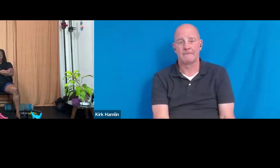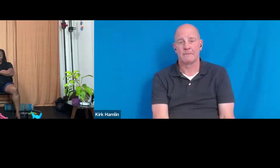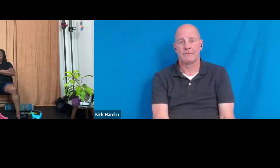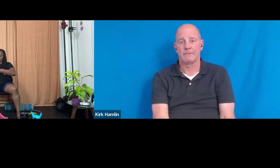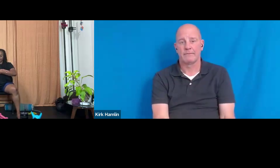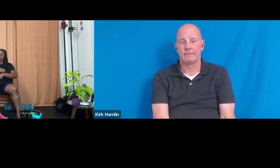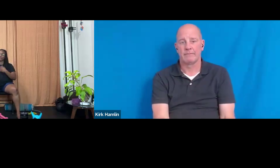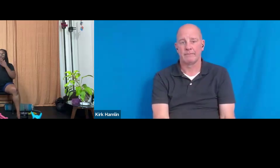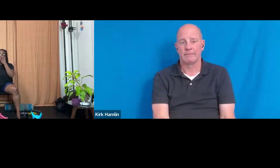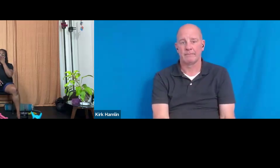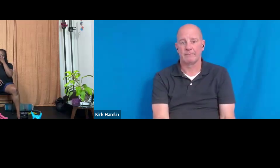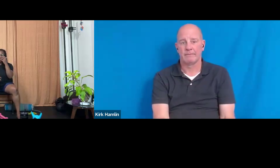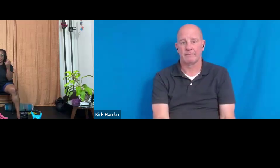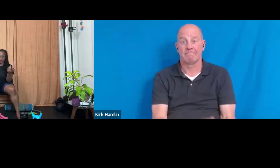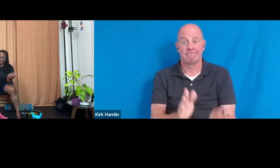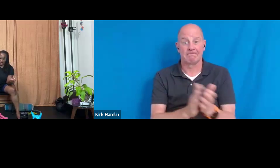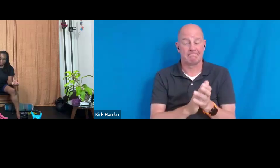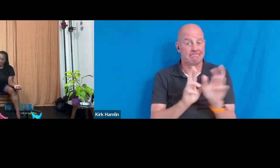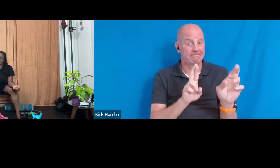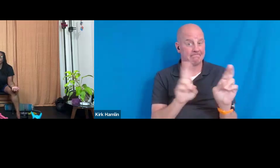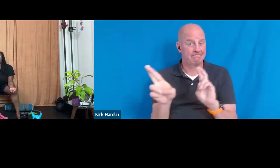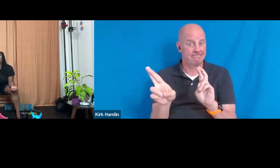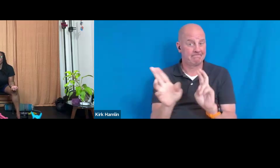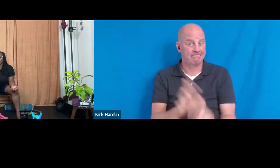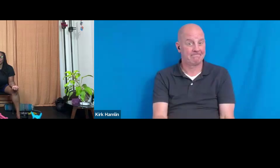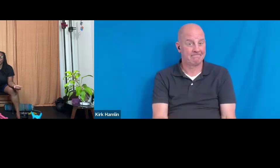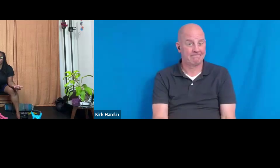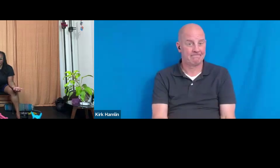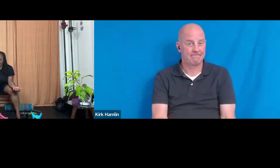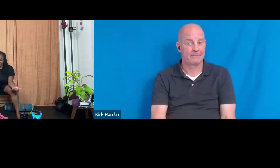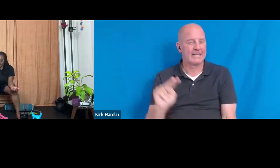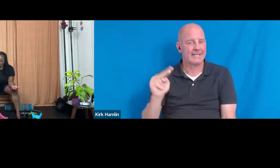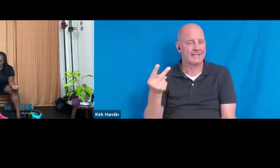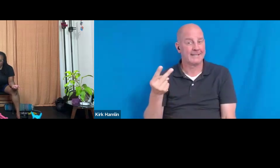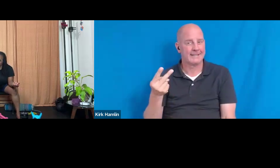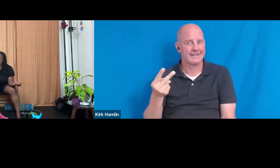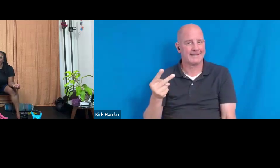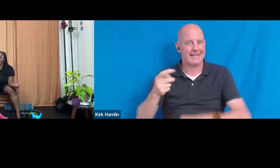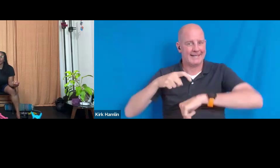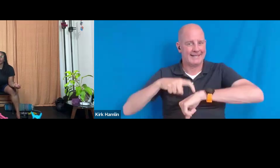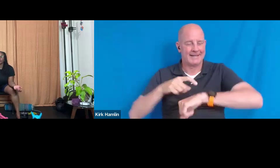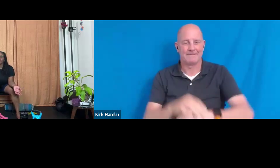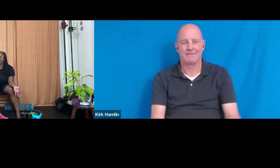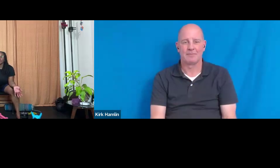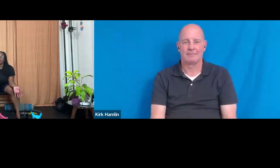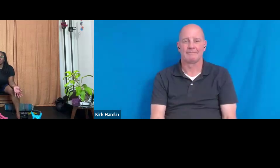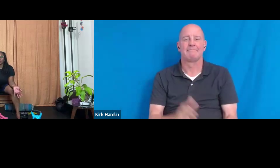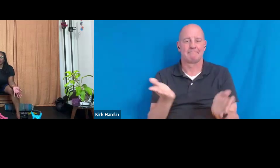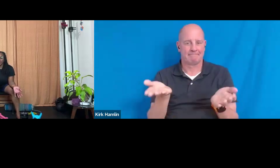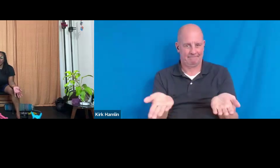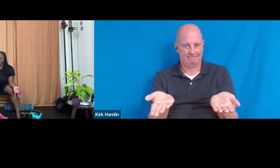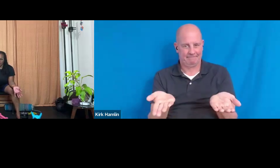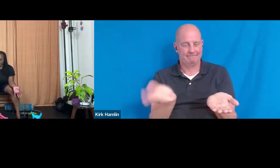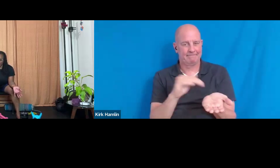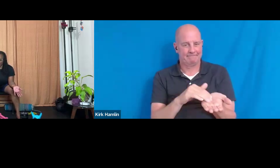Alrighty, if you're opting for round two, let's get set up. Let's get ready. Put those palms up. Put